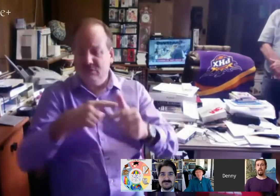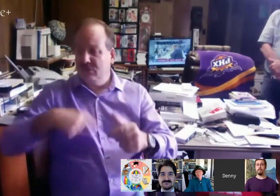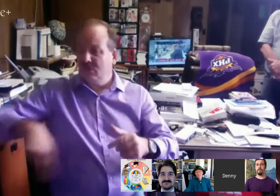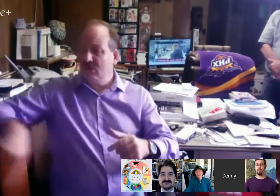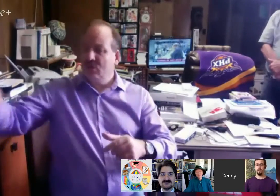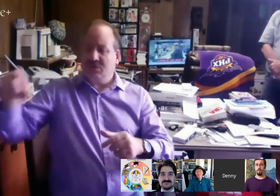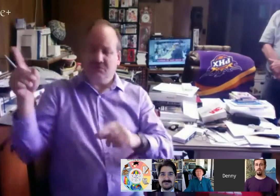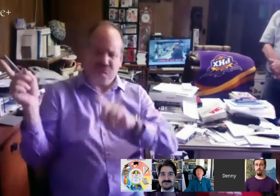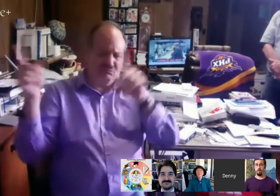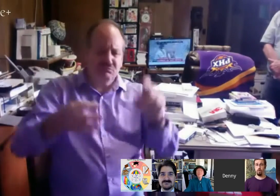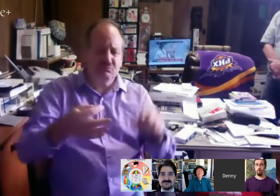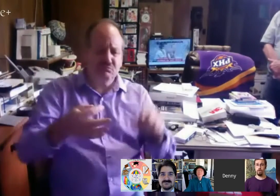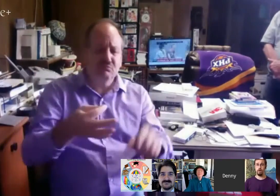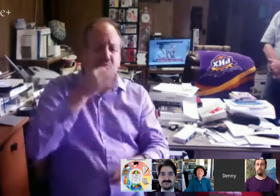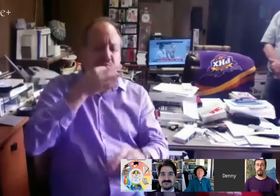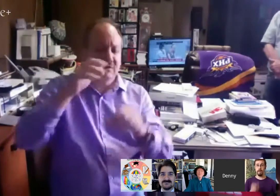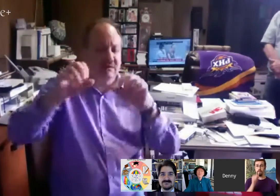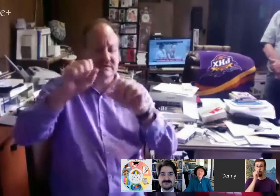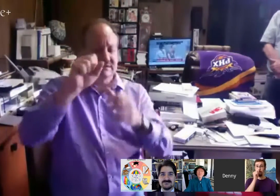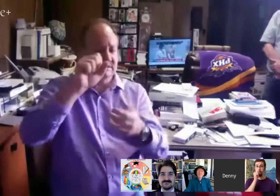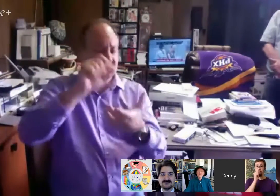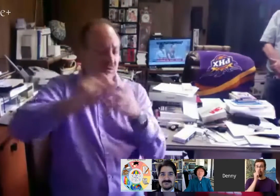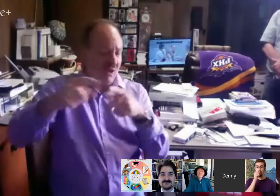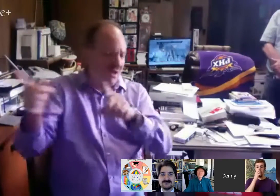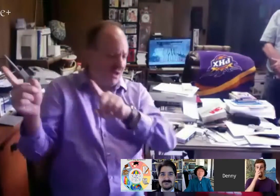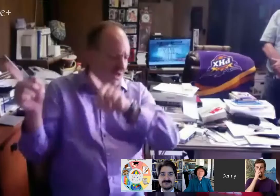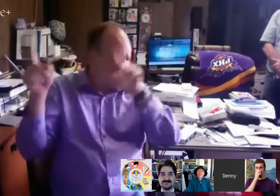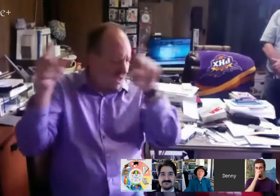vertical plane and the horizontal plane.